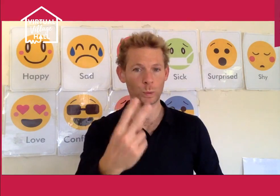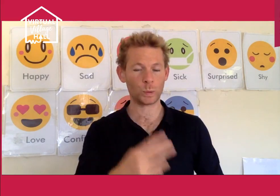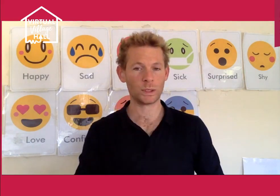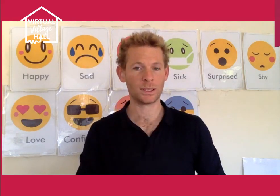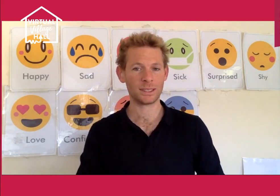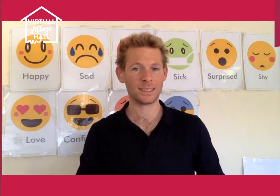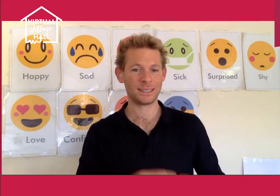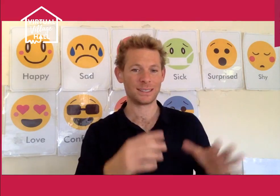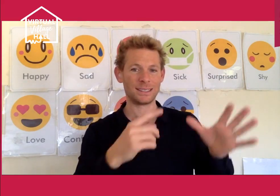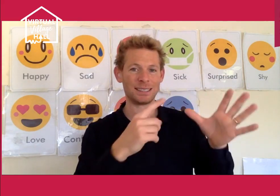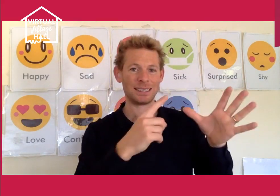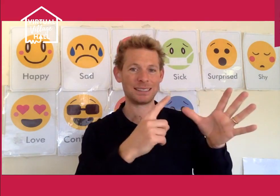Number two